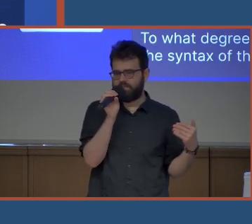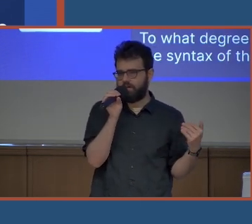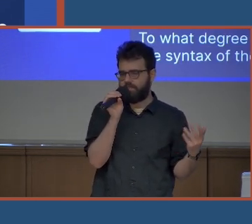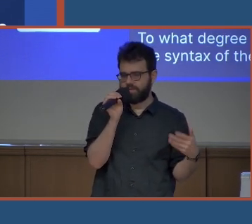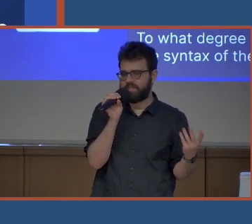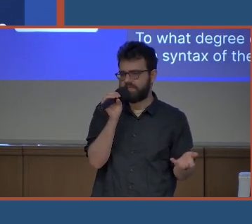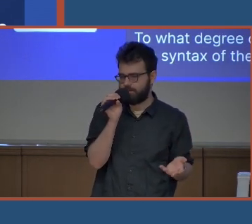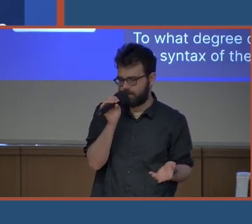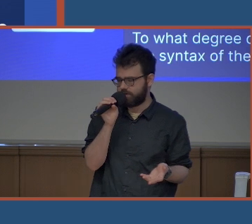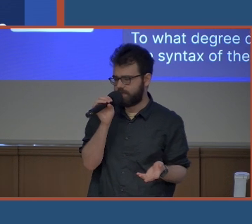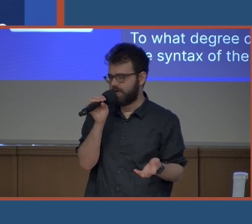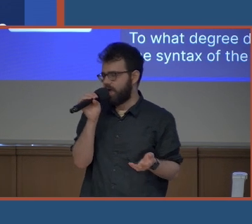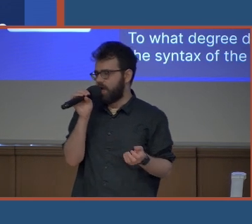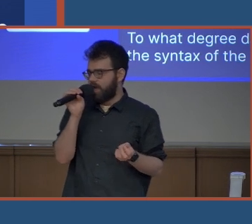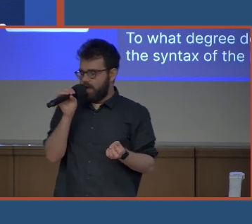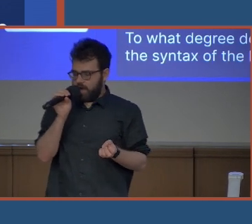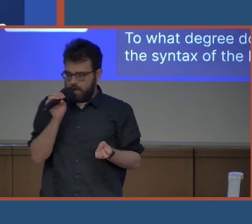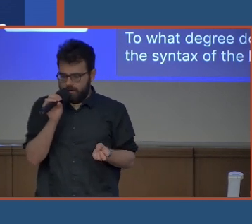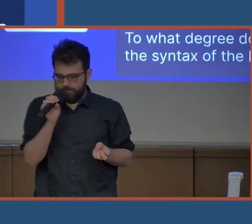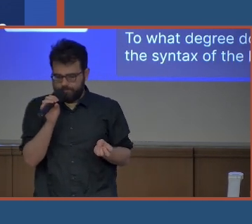with 1,700